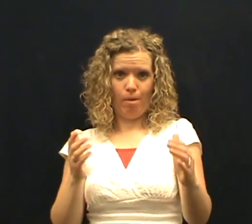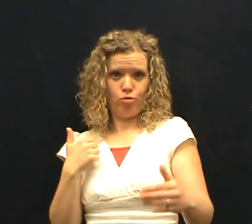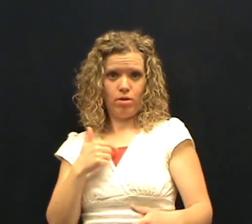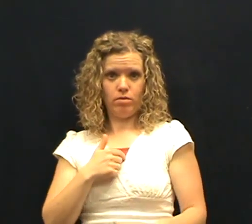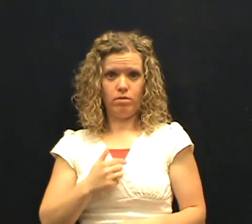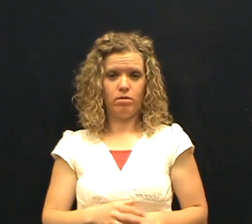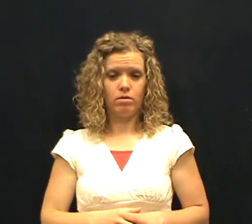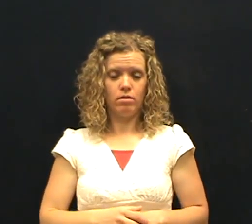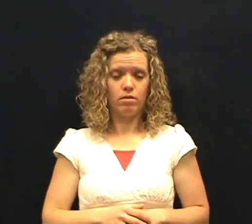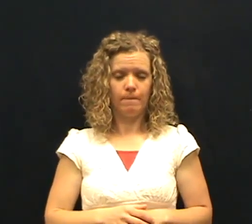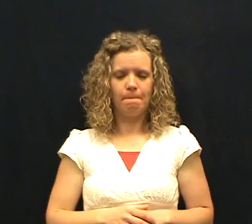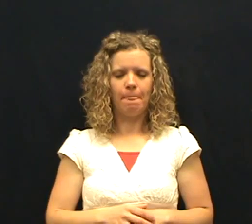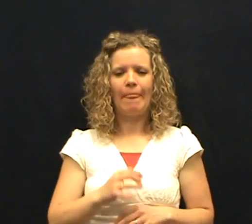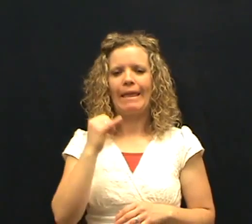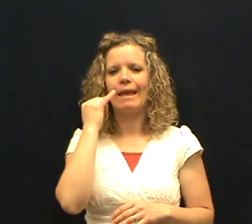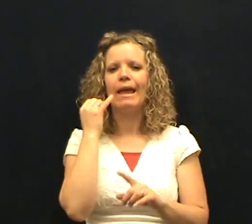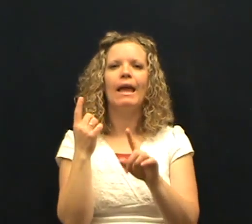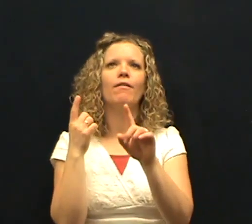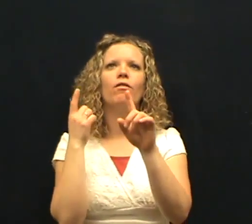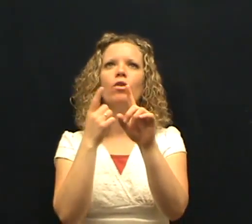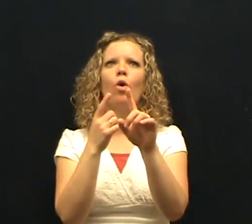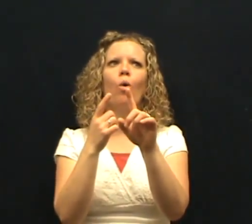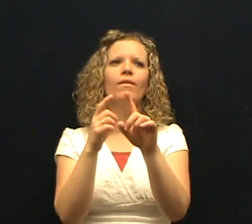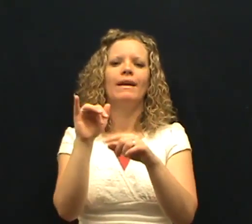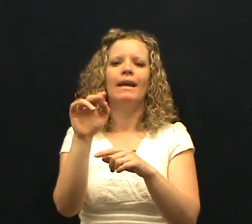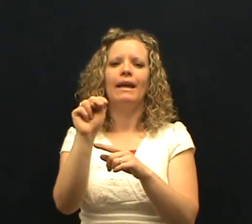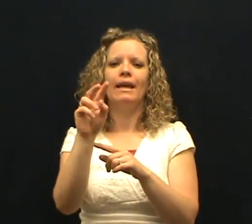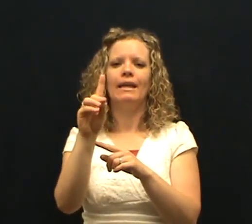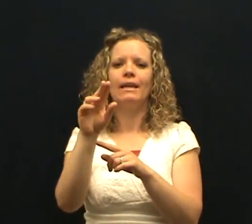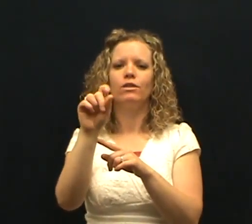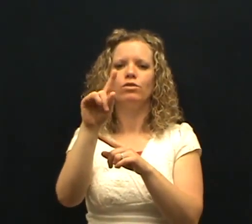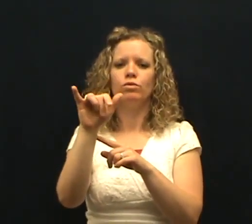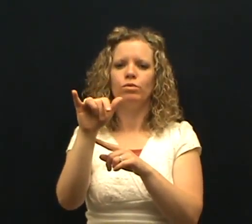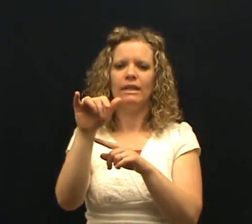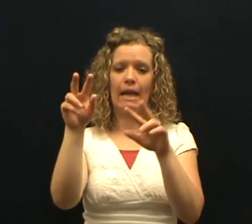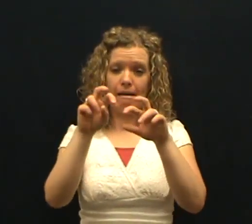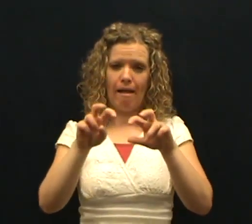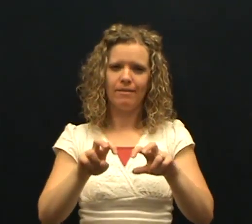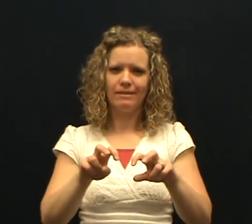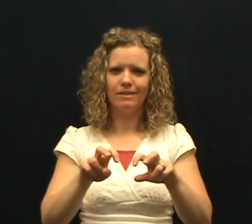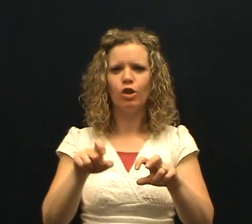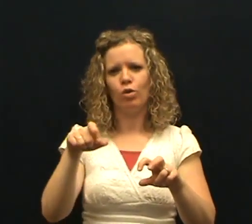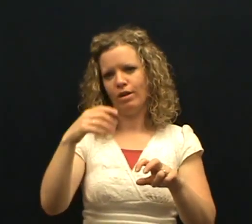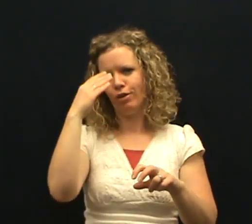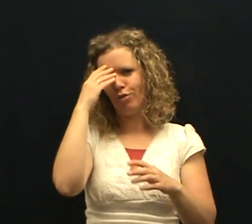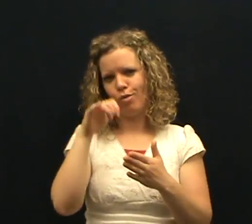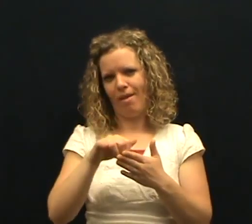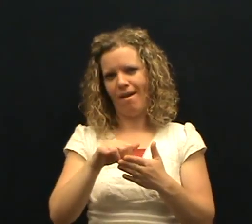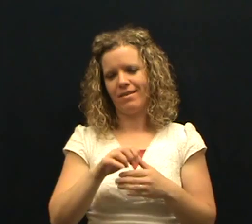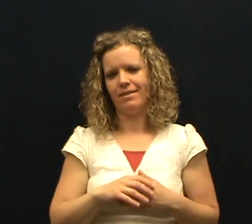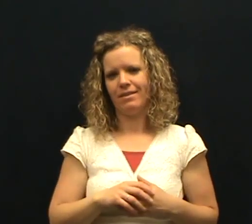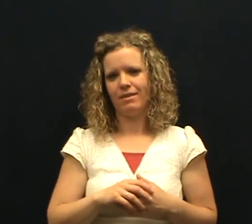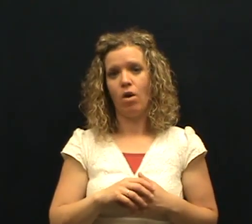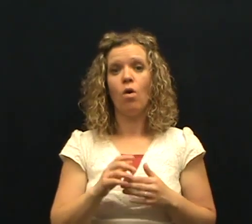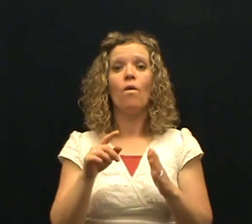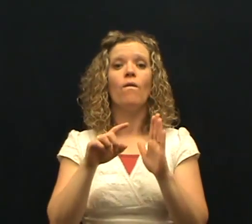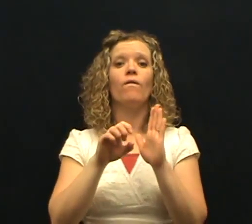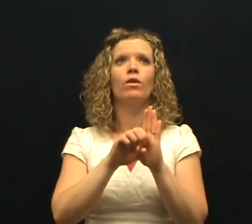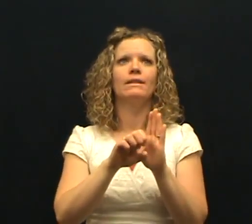If you're looking to do an industry analysis, that would be something you'd want to know. So you would look at Walmart compared to